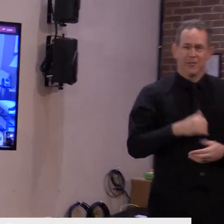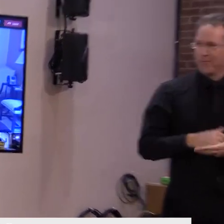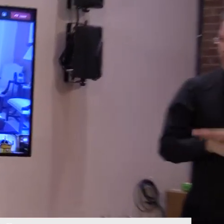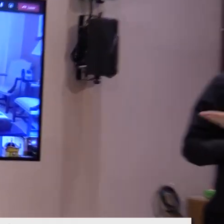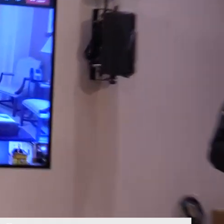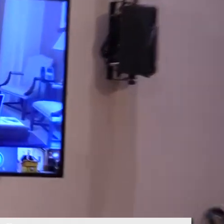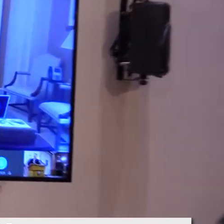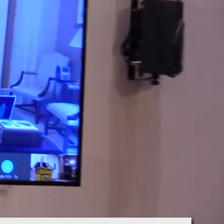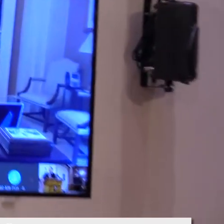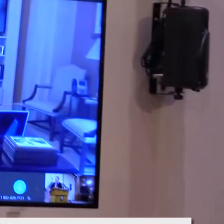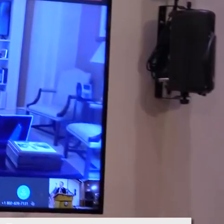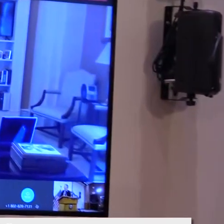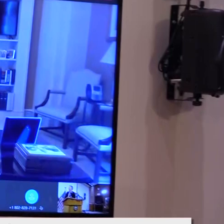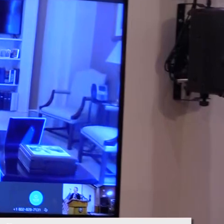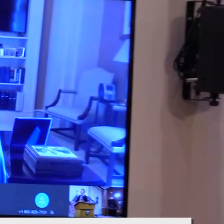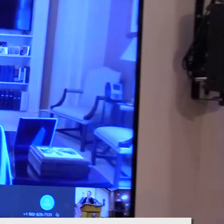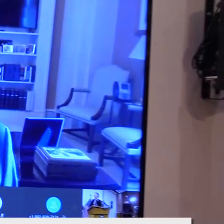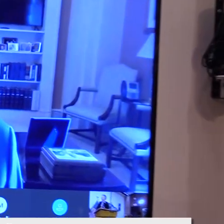Okay.